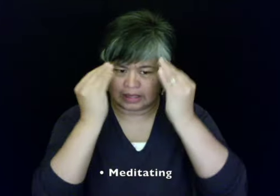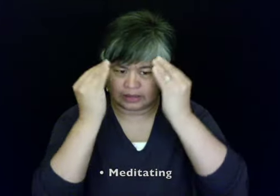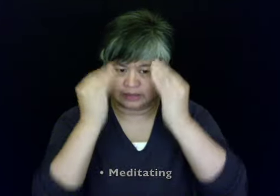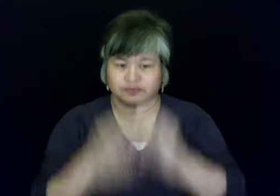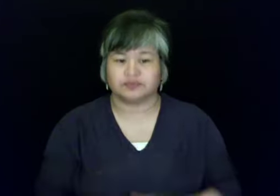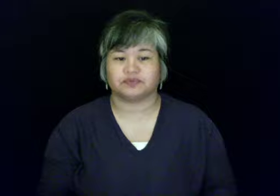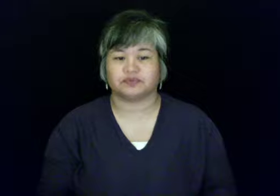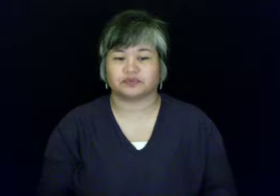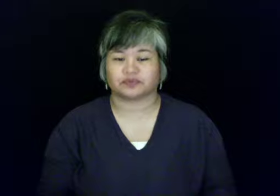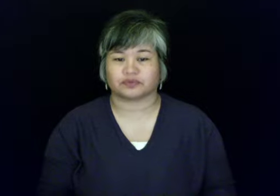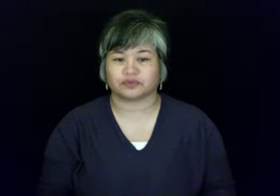Meditating.